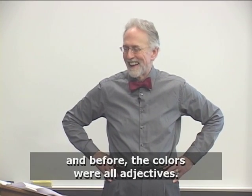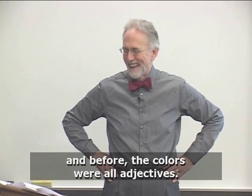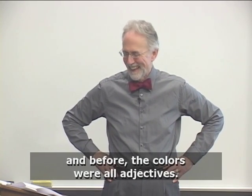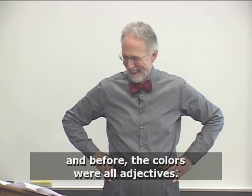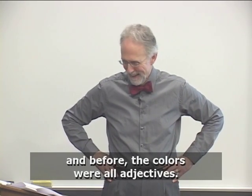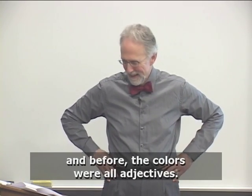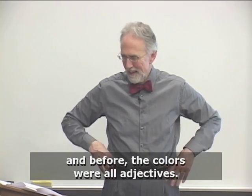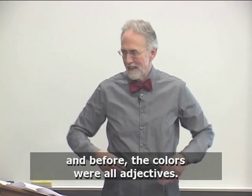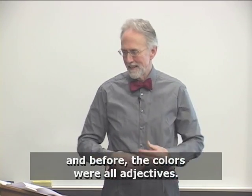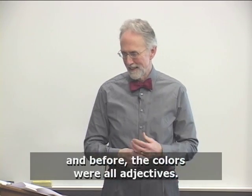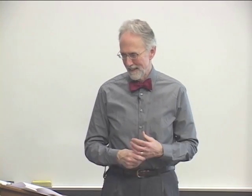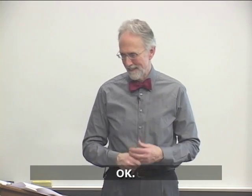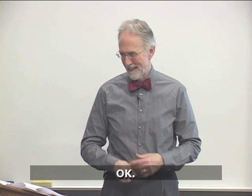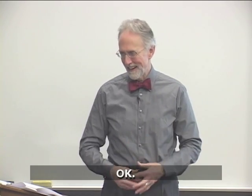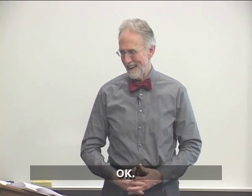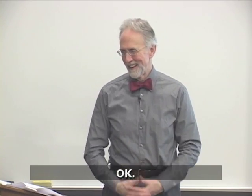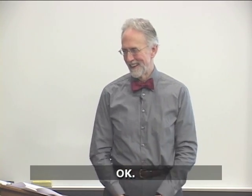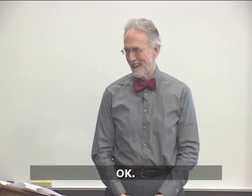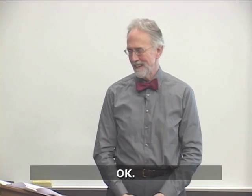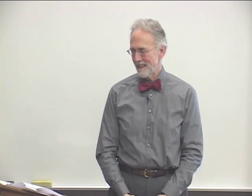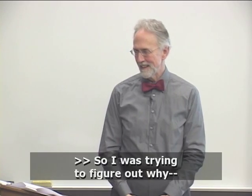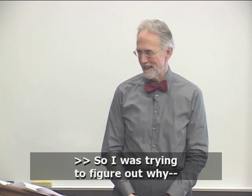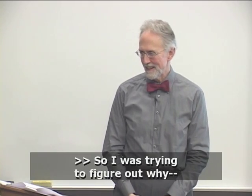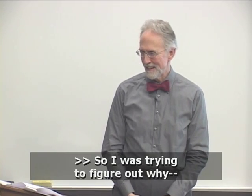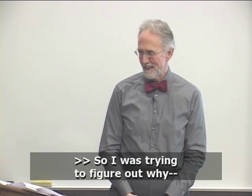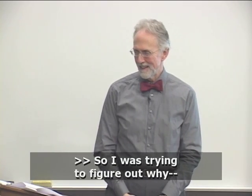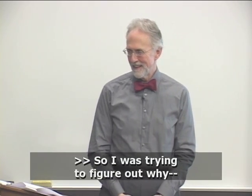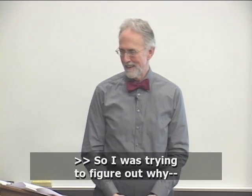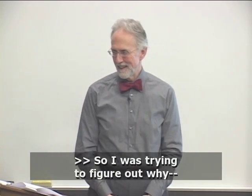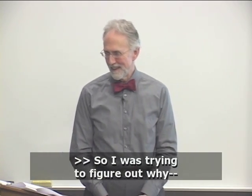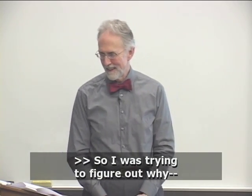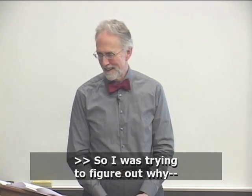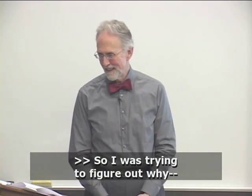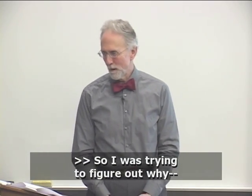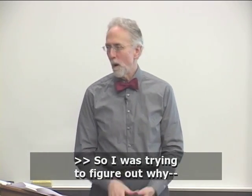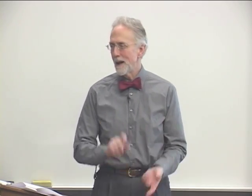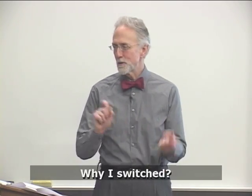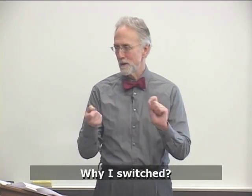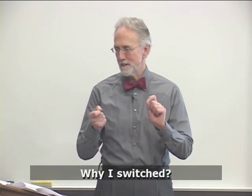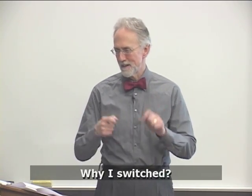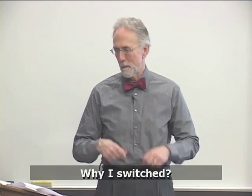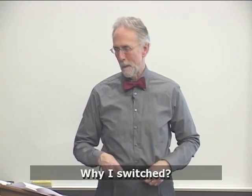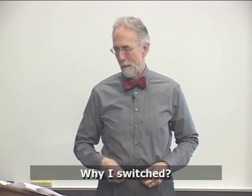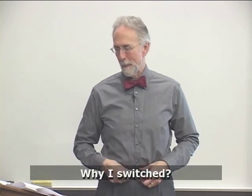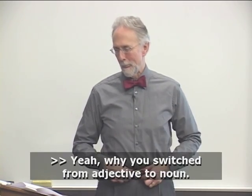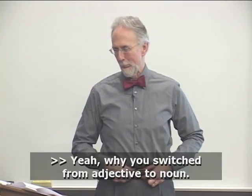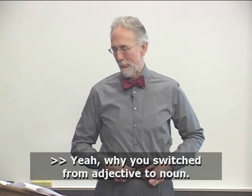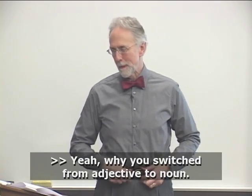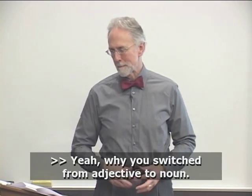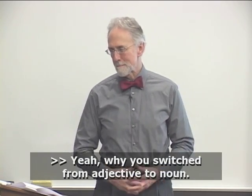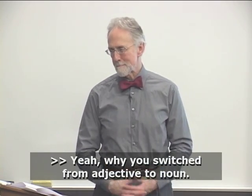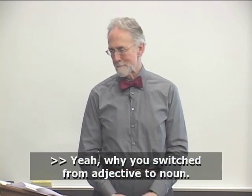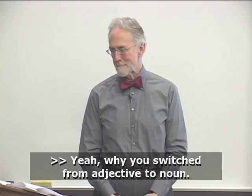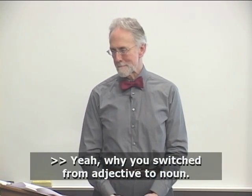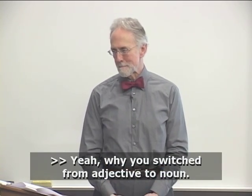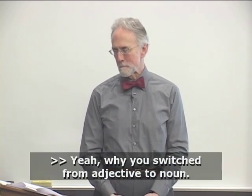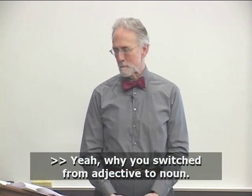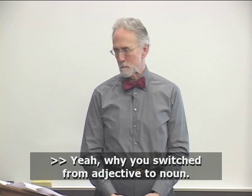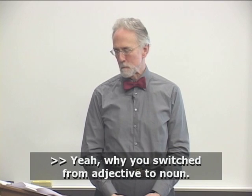were all adjectives. Okay. So I was trying to figure out why I switched? why you switched from adjective